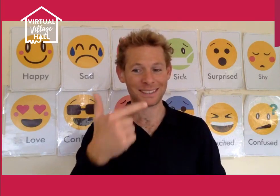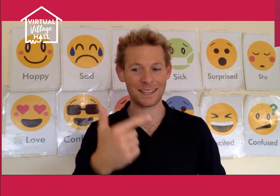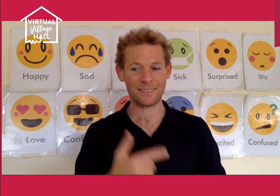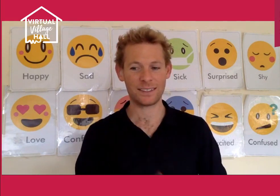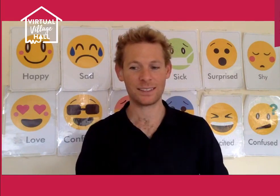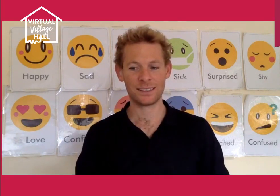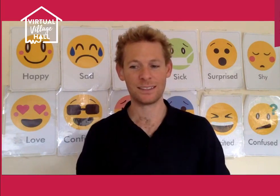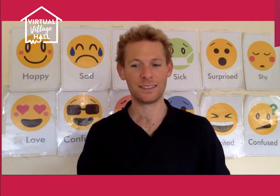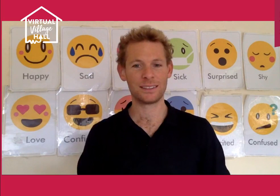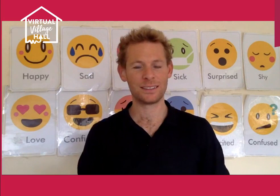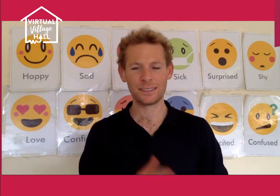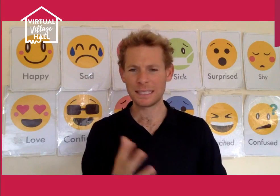Number 7,